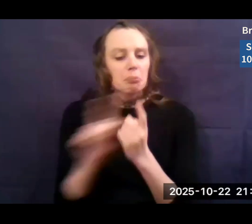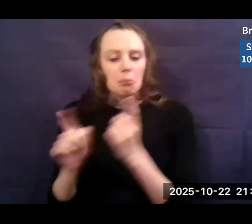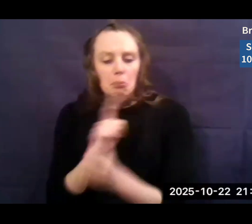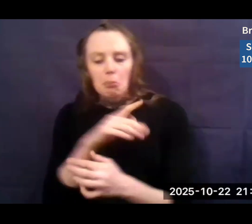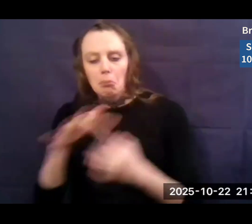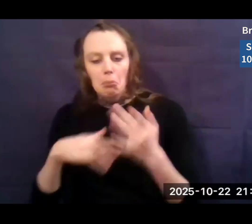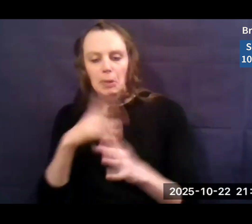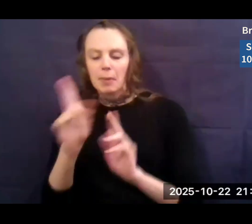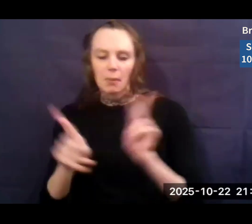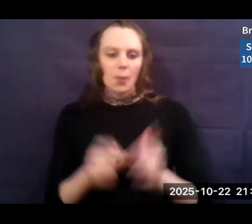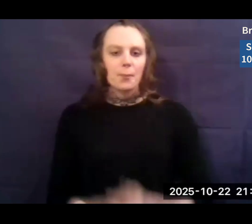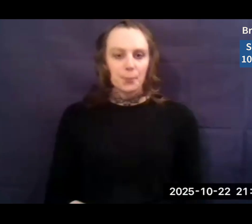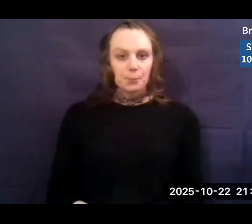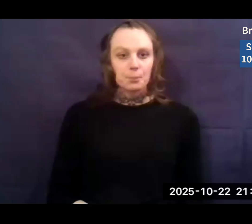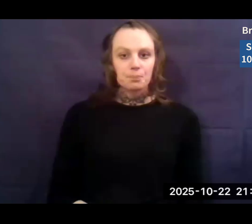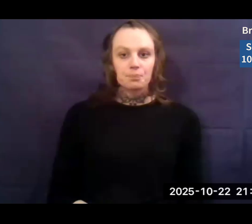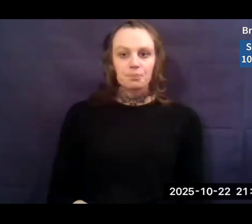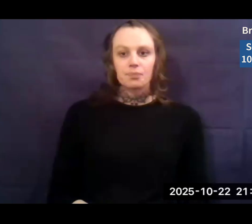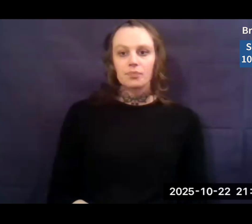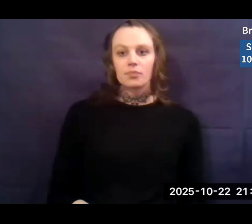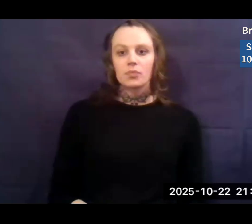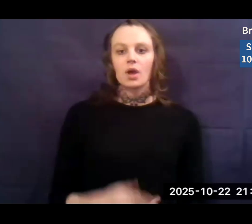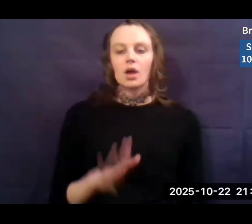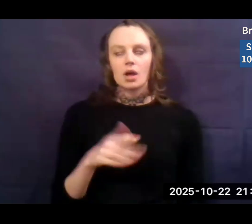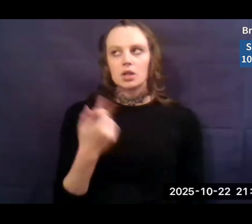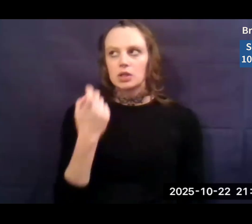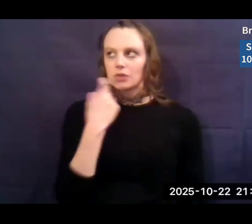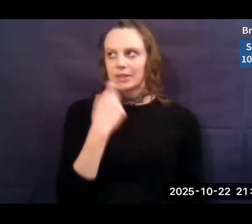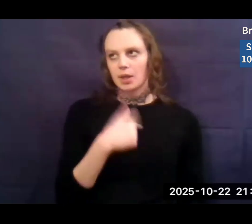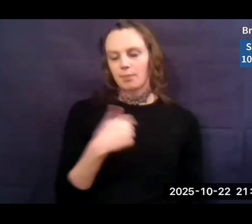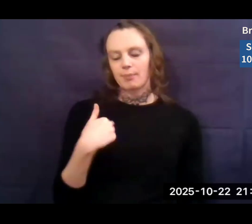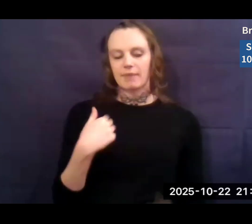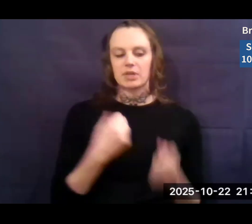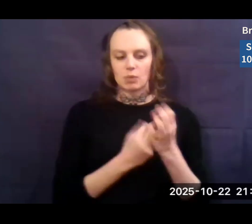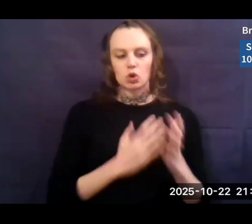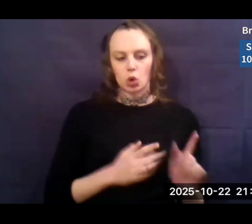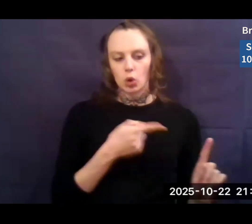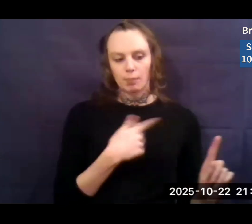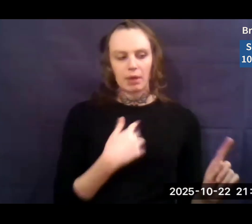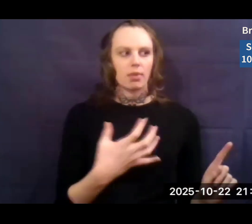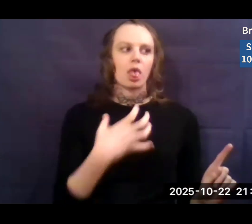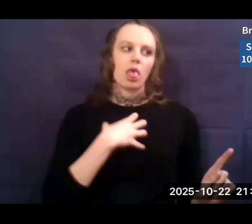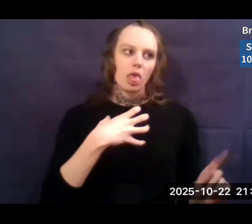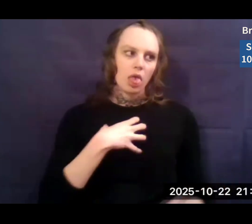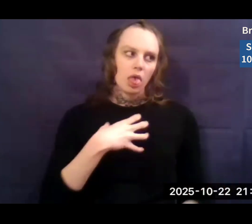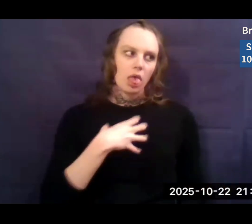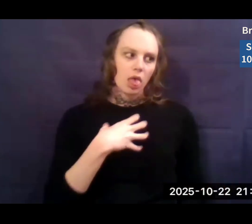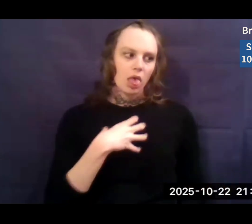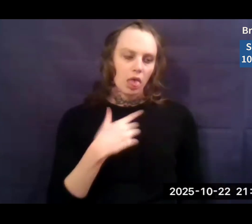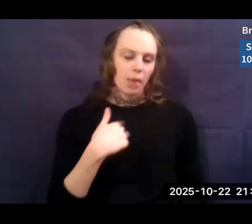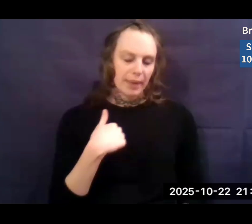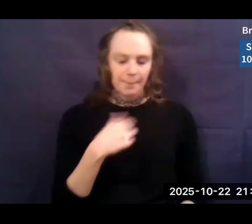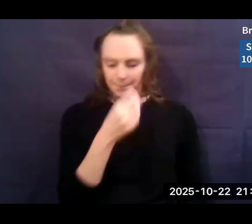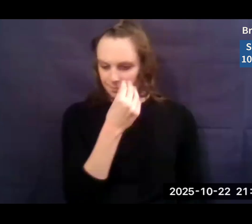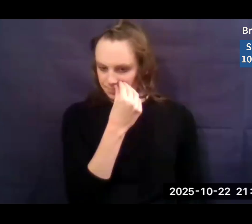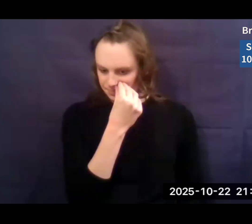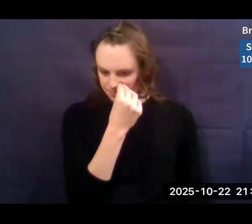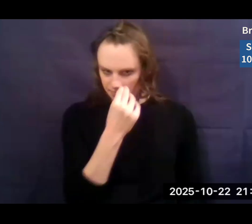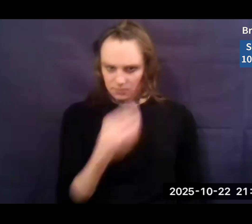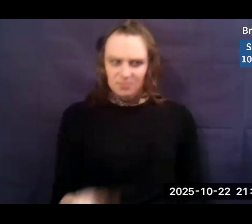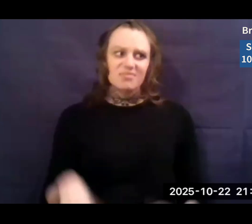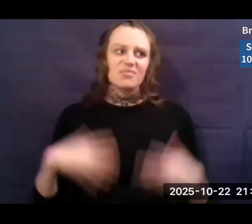sponsor that I was complaining to. It was a while back. I was complaining to my sponsor that I was